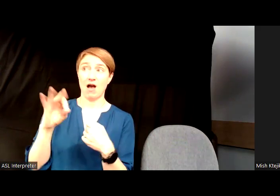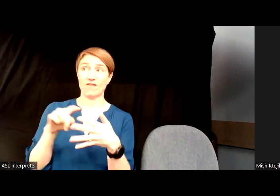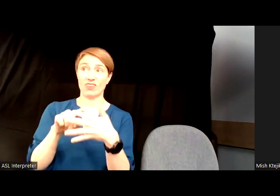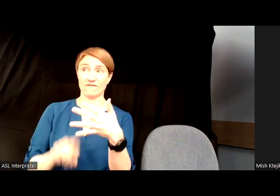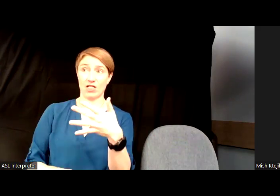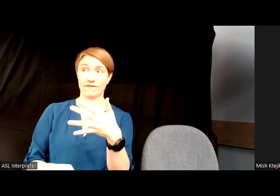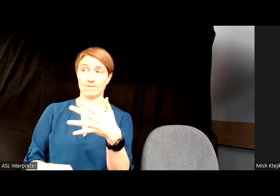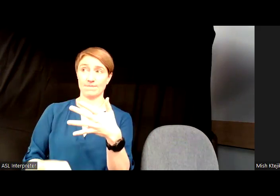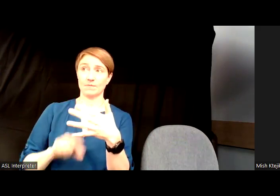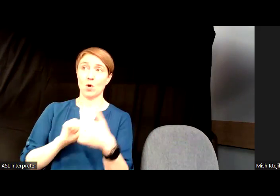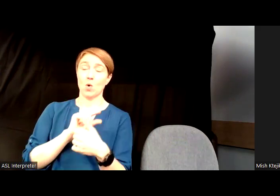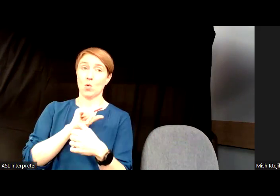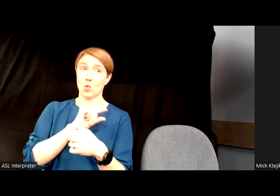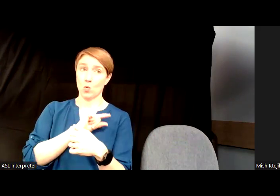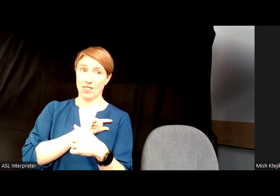Qualified interpreter through